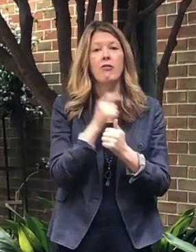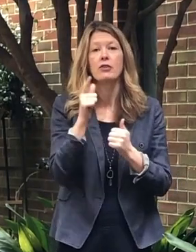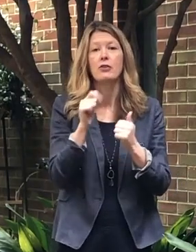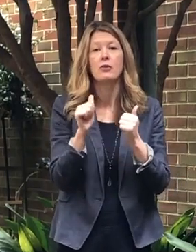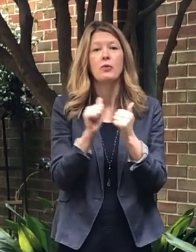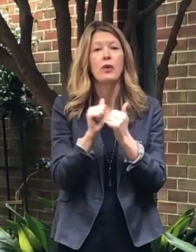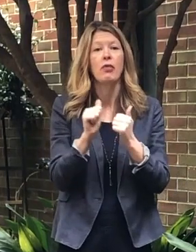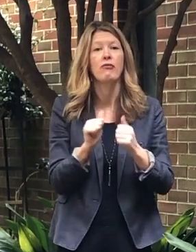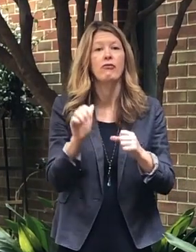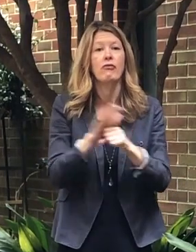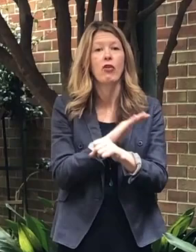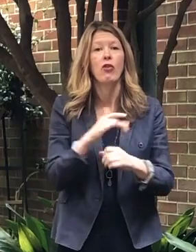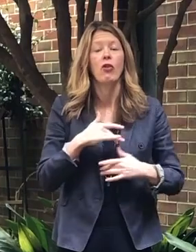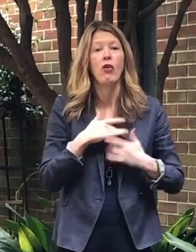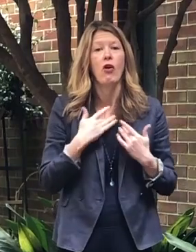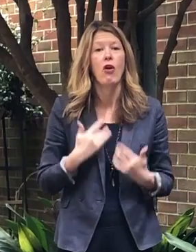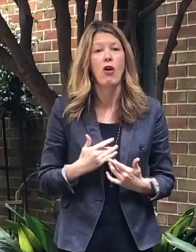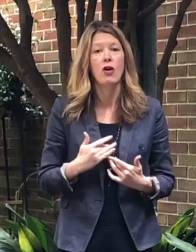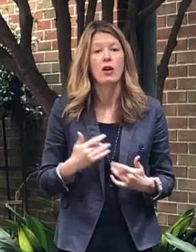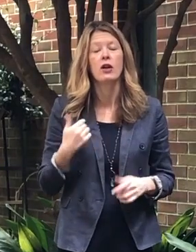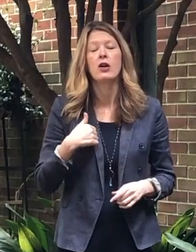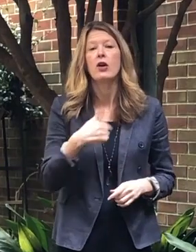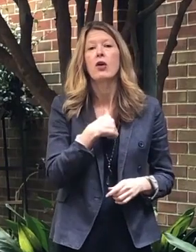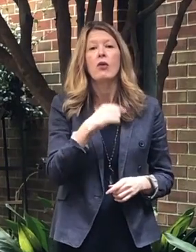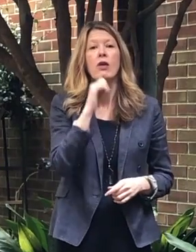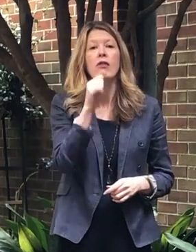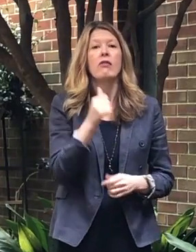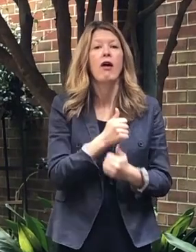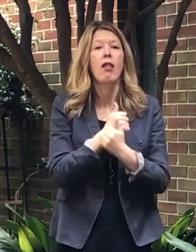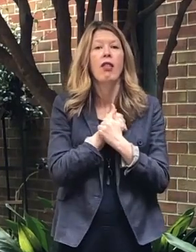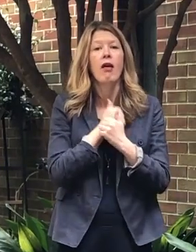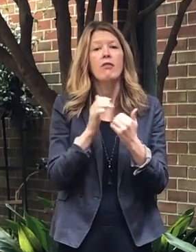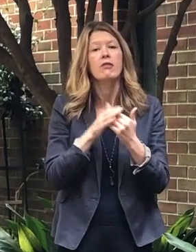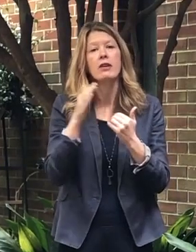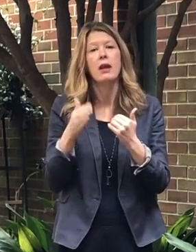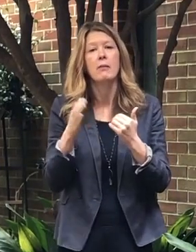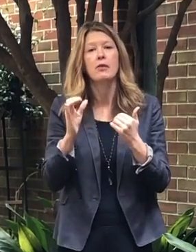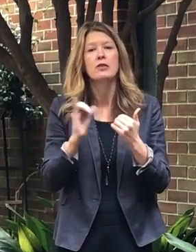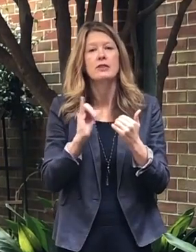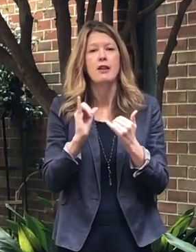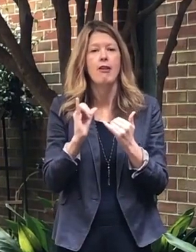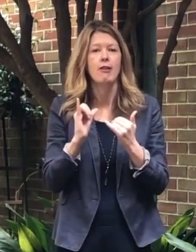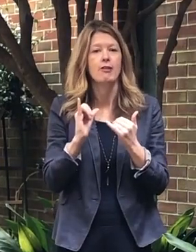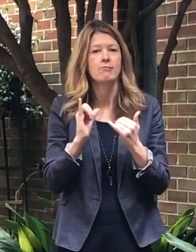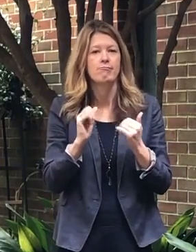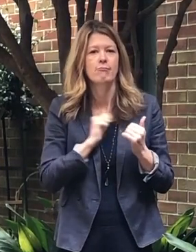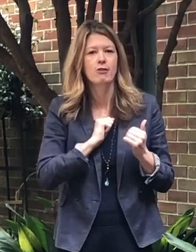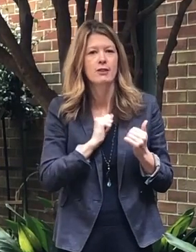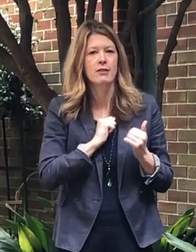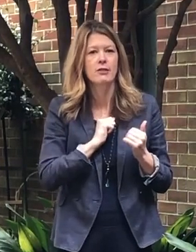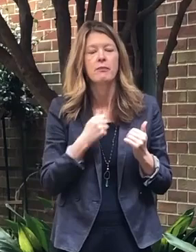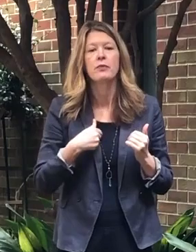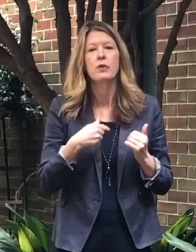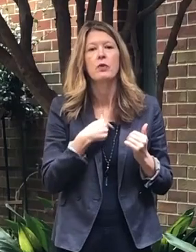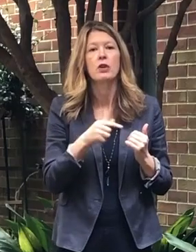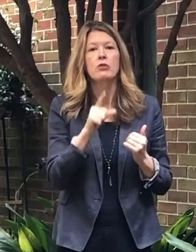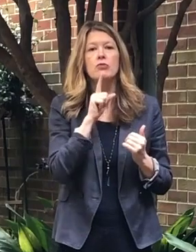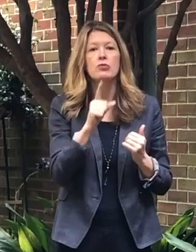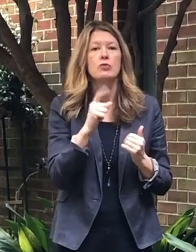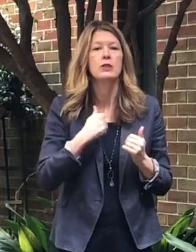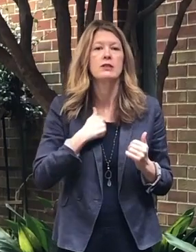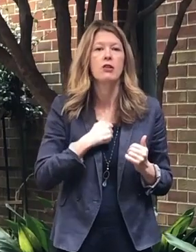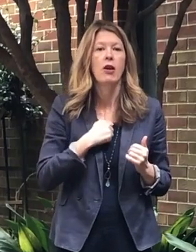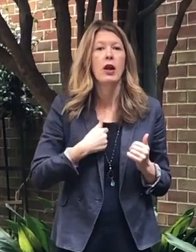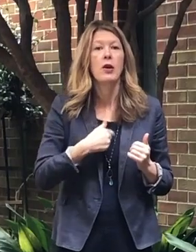with our whole heart. We have not loved our neighbors as ourselves. We are truly sorry and